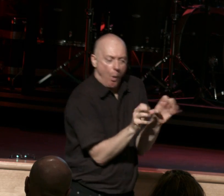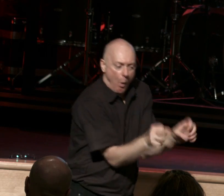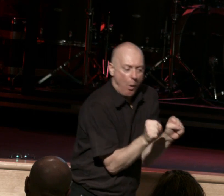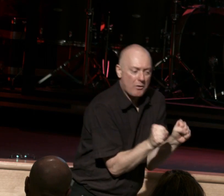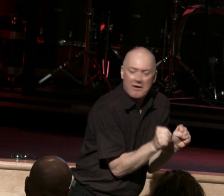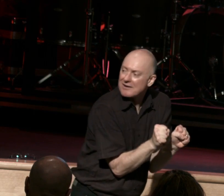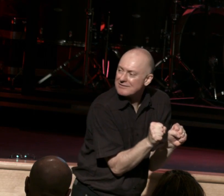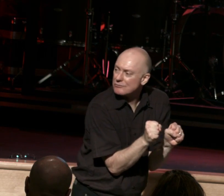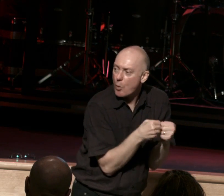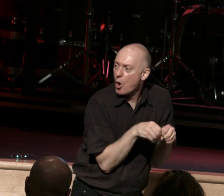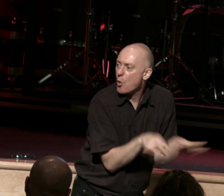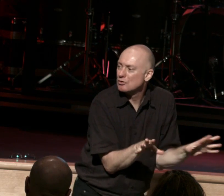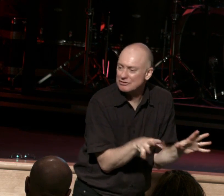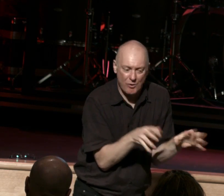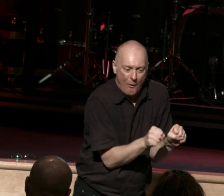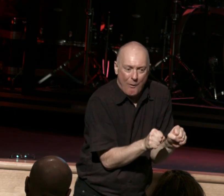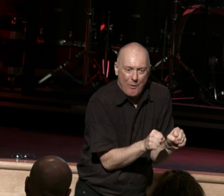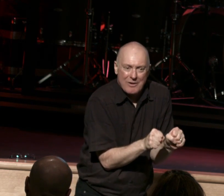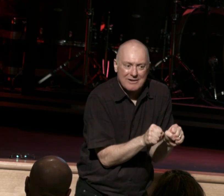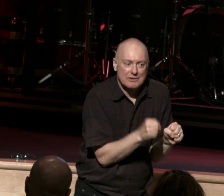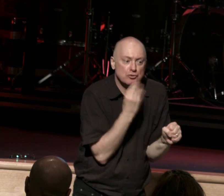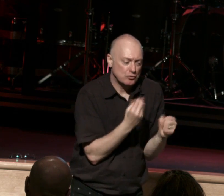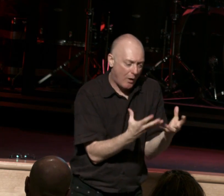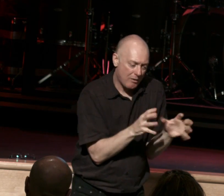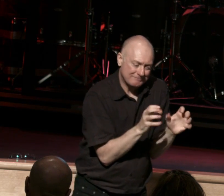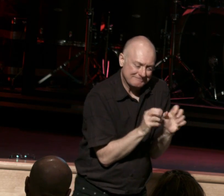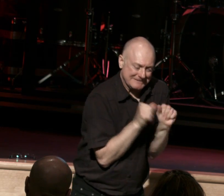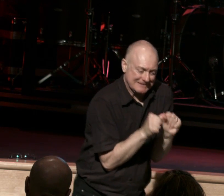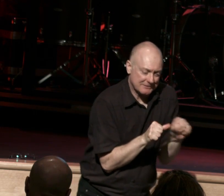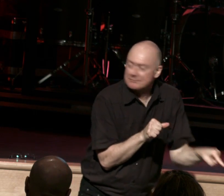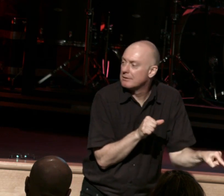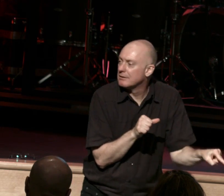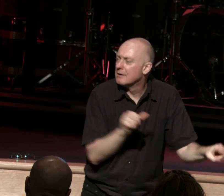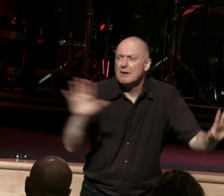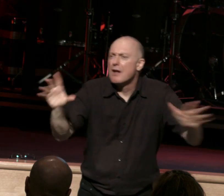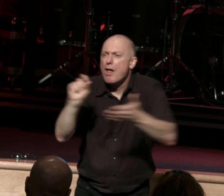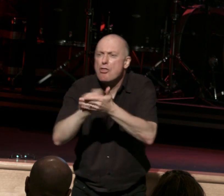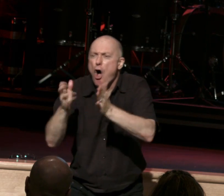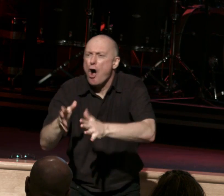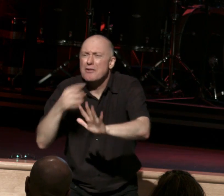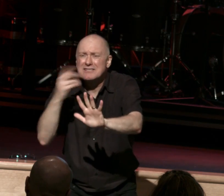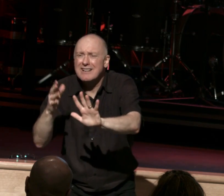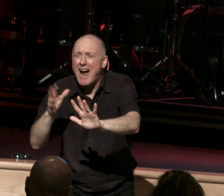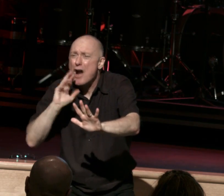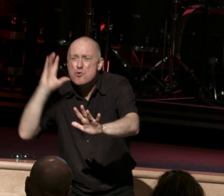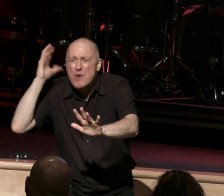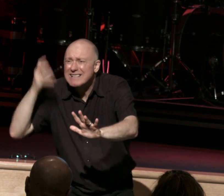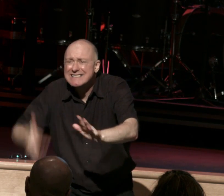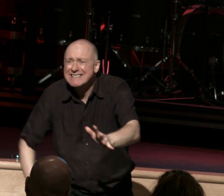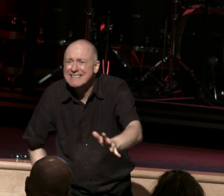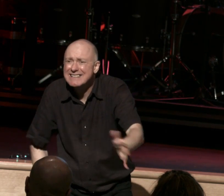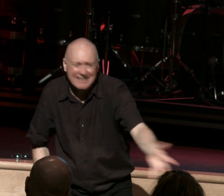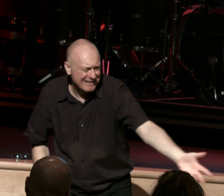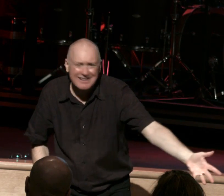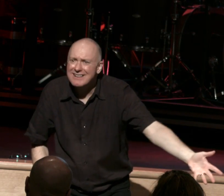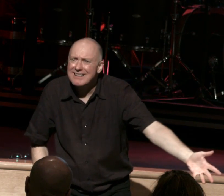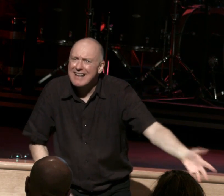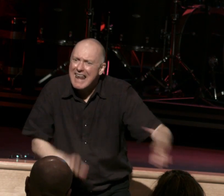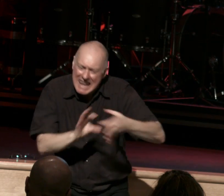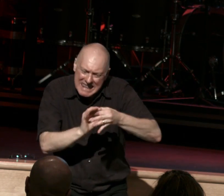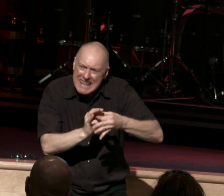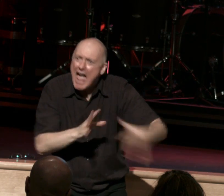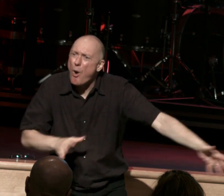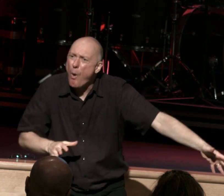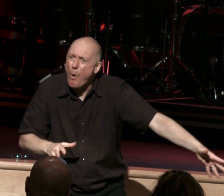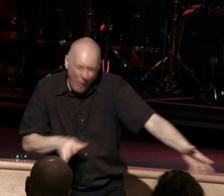to the legalistic system of the old covenant. They didn't want to let it go. And the author of Hebrews keeps repeating himself saying, are you crazy? Let go